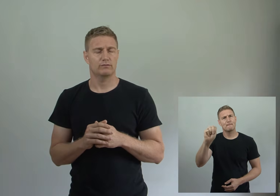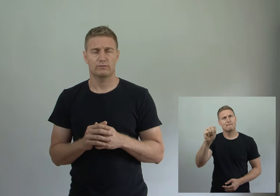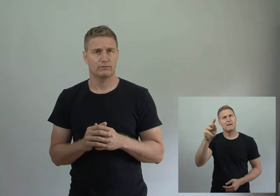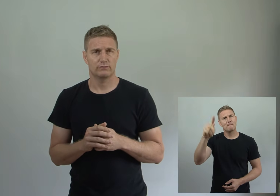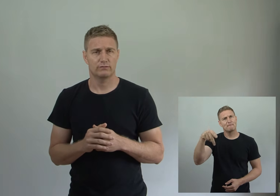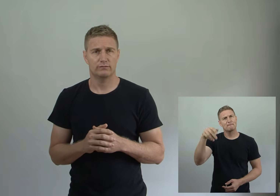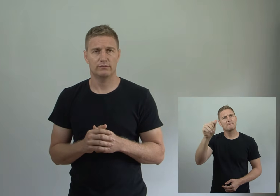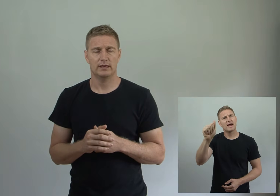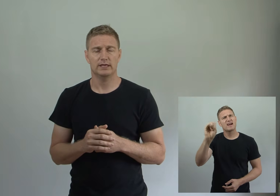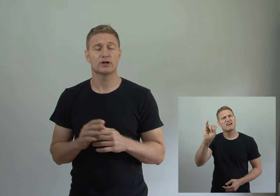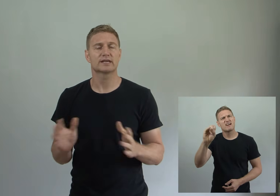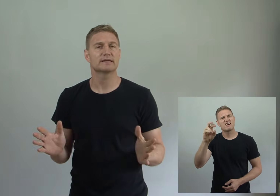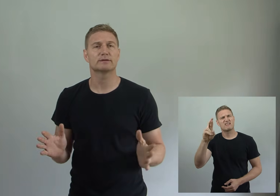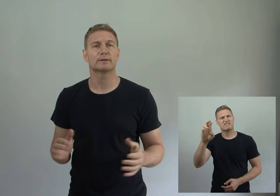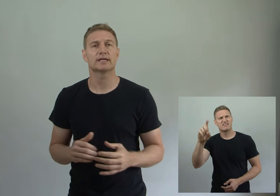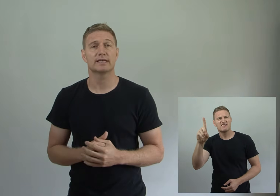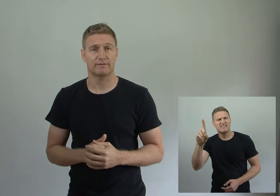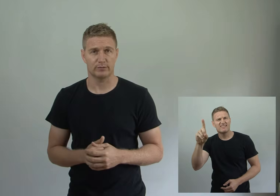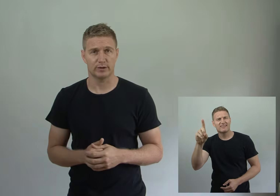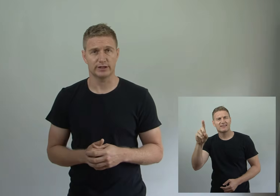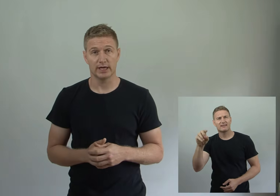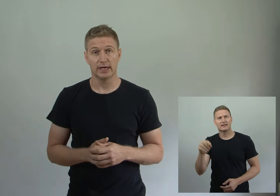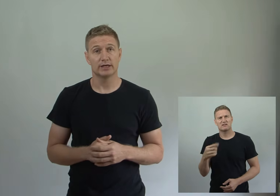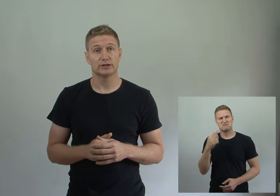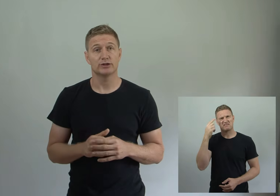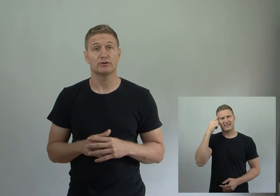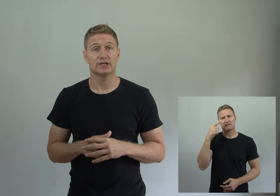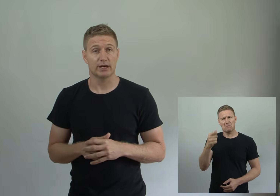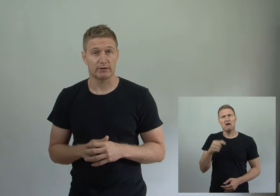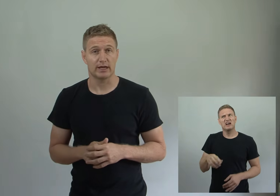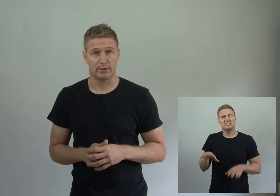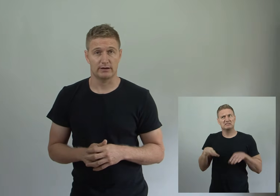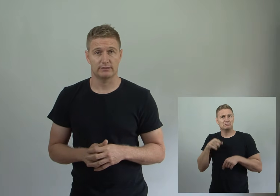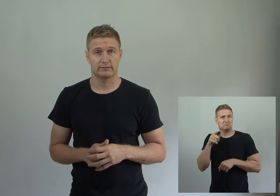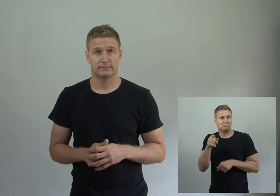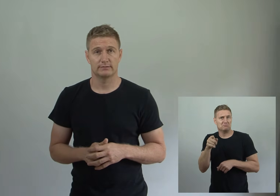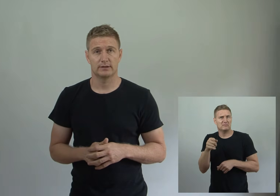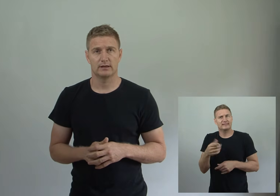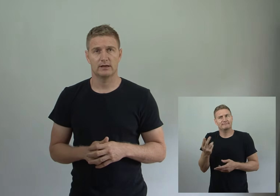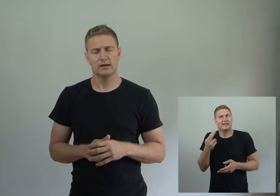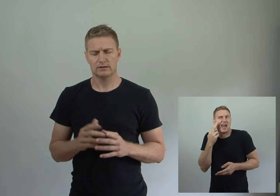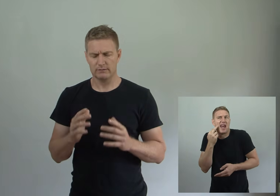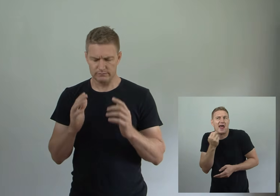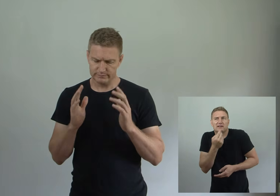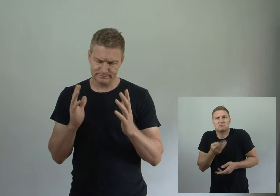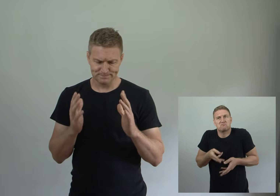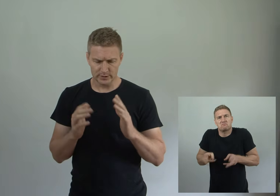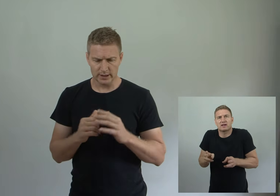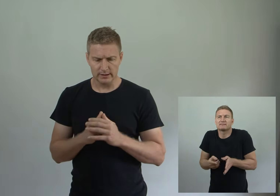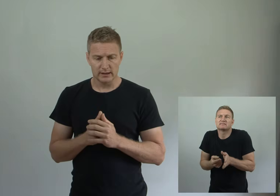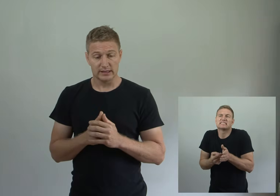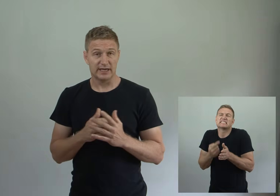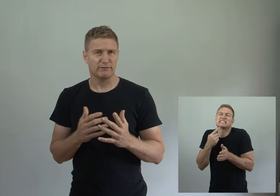No, it's not acceptable in the deaf community to use hearing impaired. You're like,